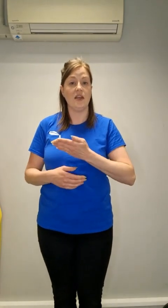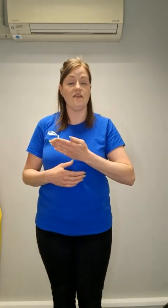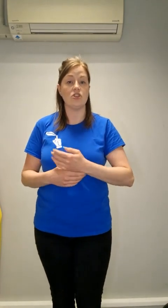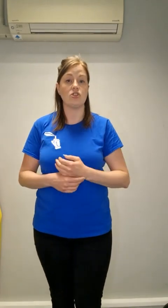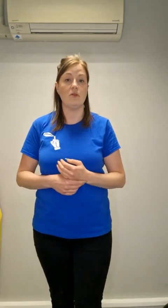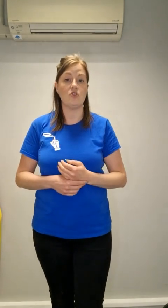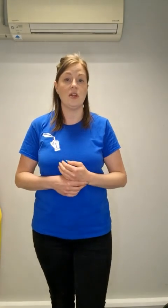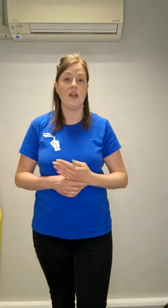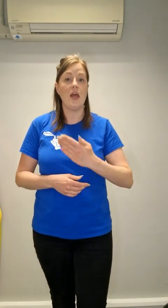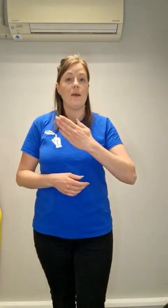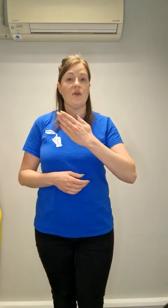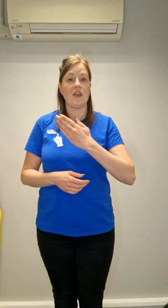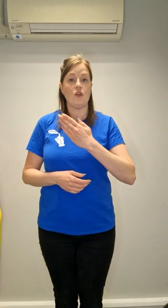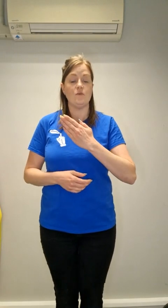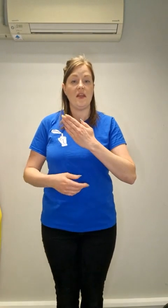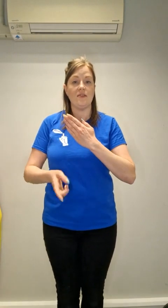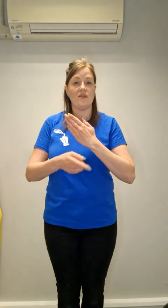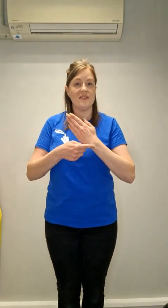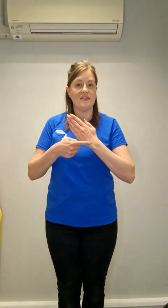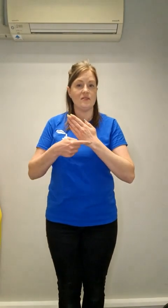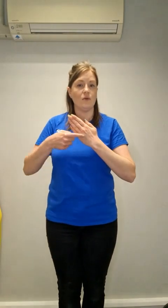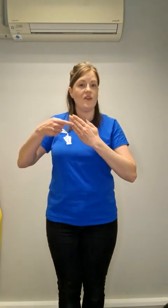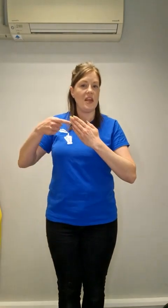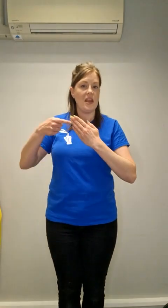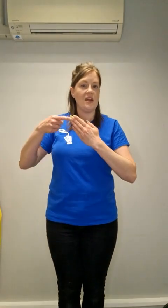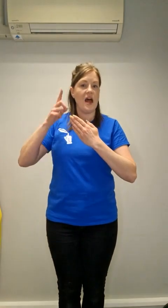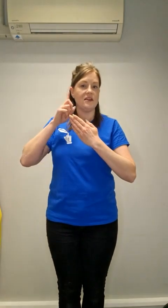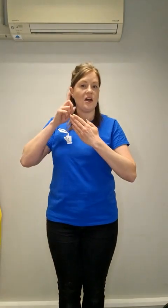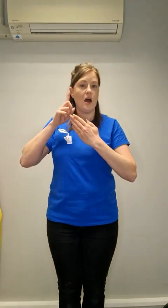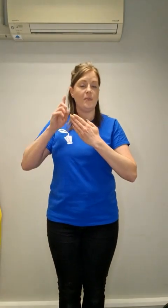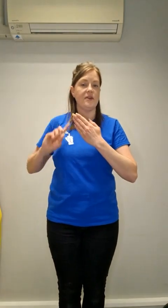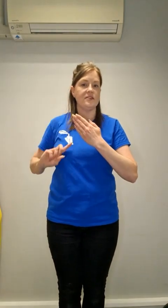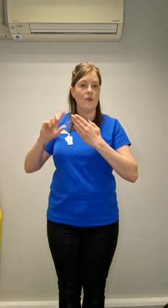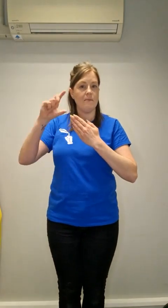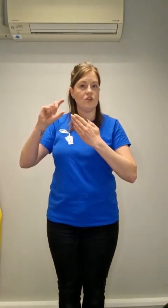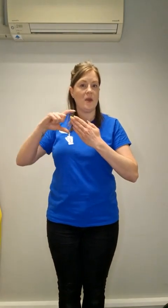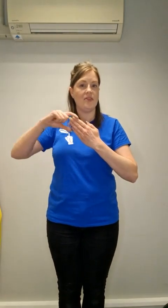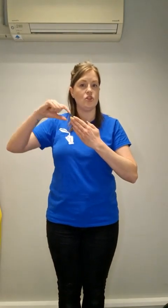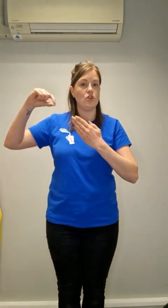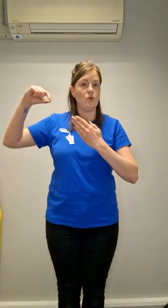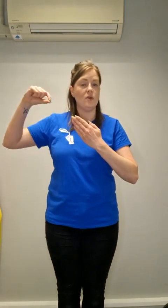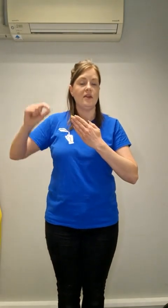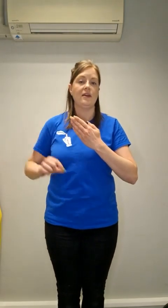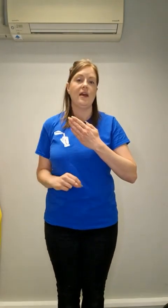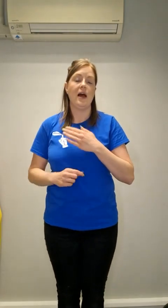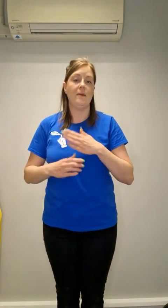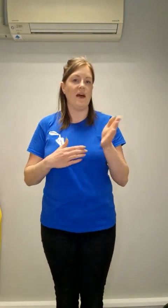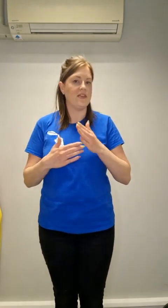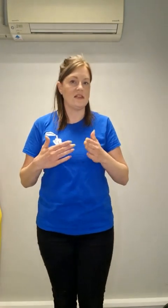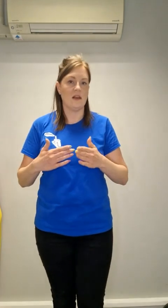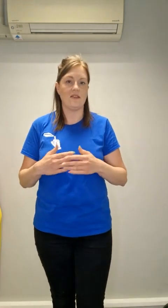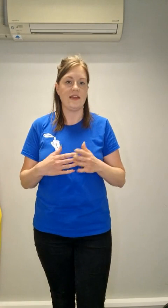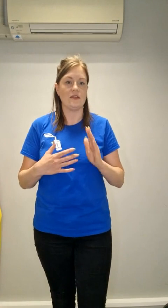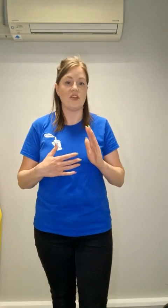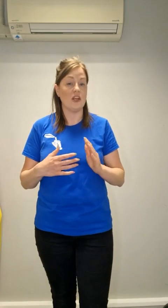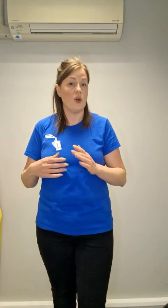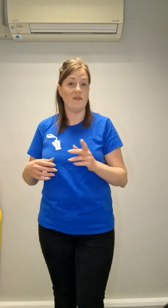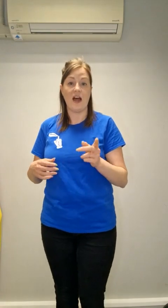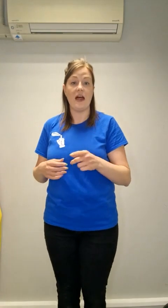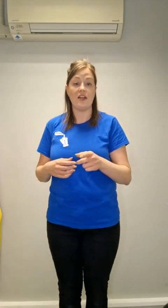the description, but they could mean that this is sort of in and up, so in between the two. And things like that, so take note of that. And actually